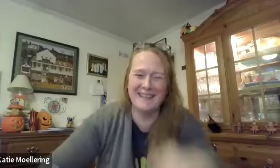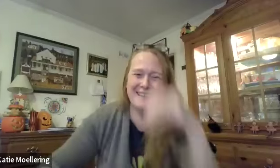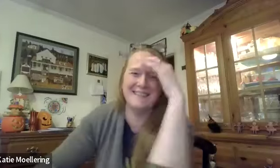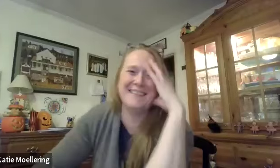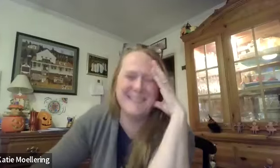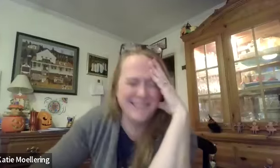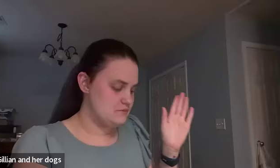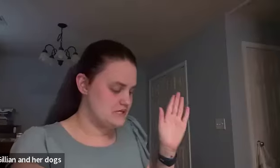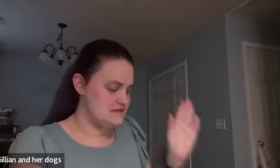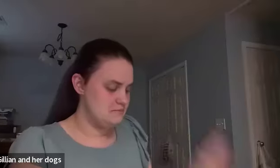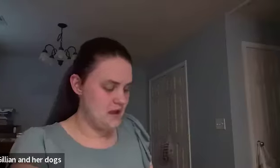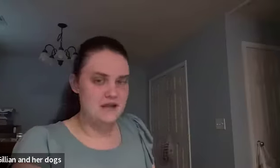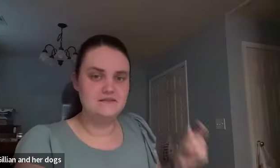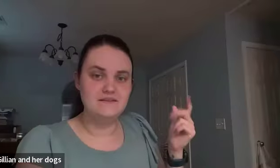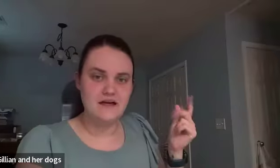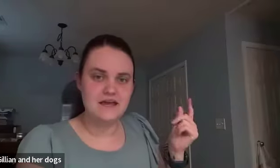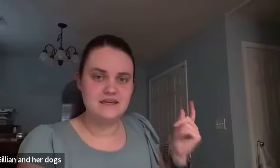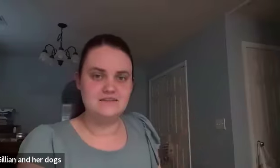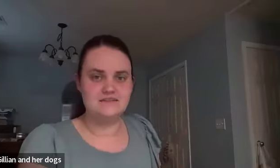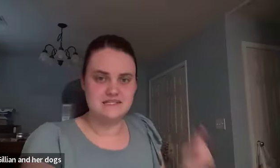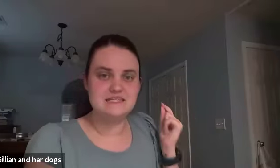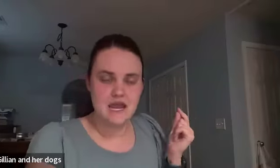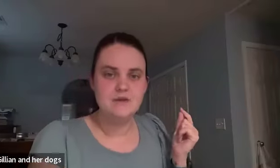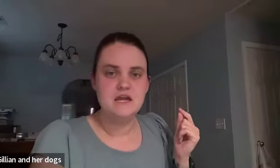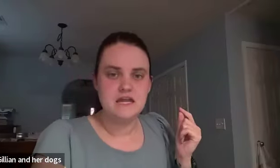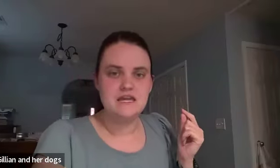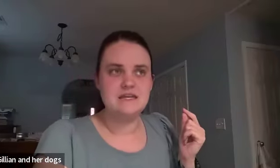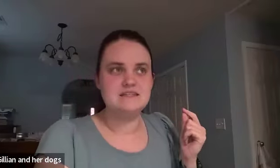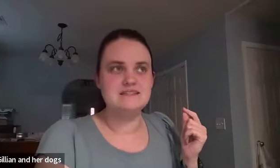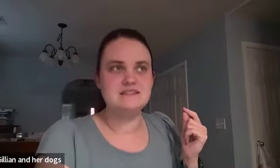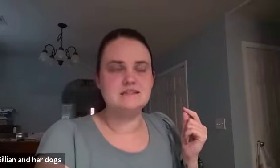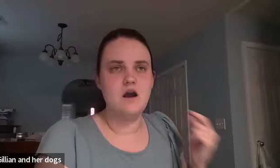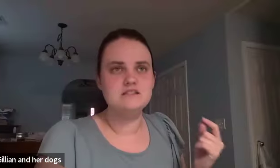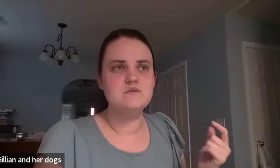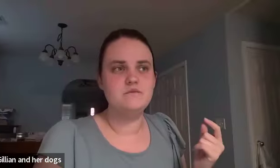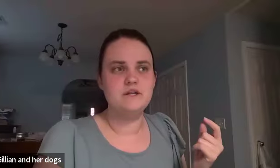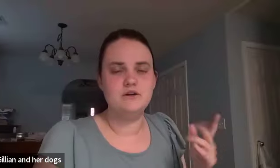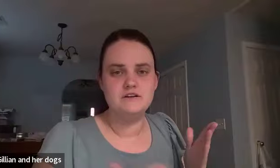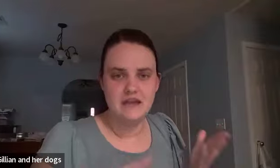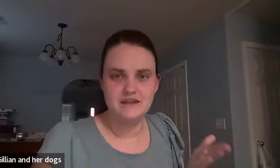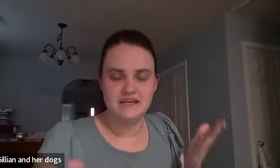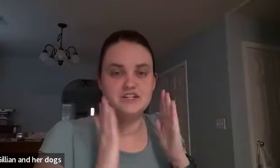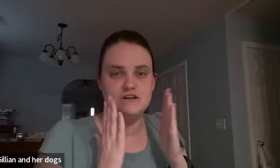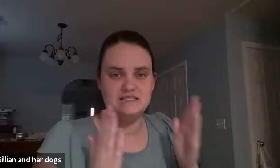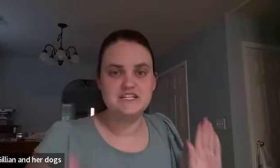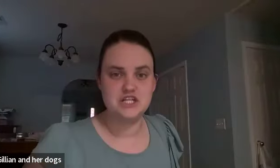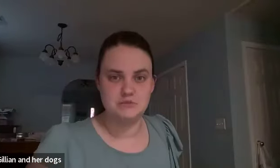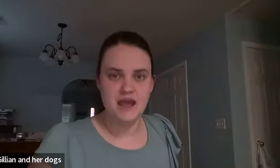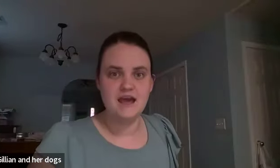right? Well, and the reason the patting the leg and the snap is the concept of when you're getting a dog's attention, you pat,